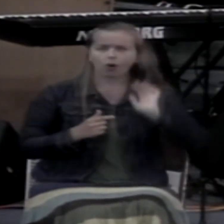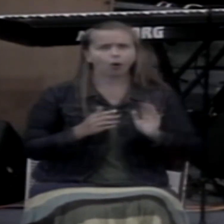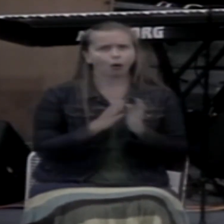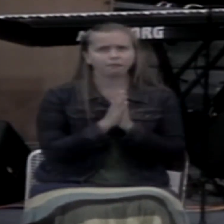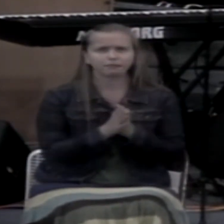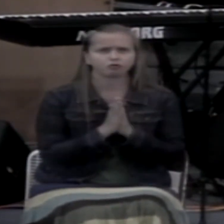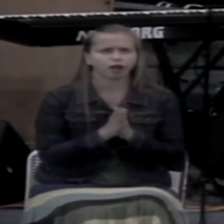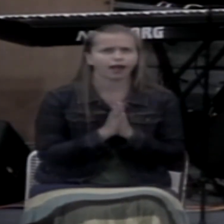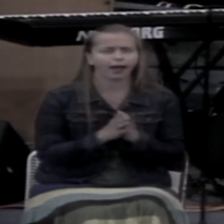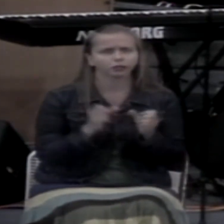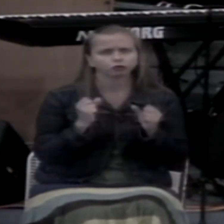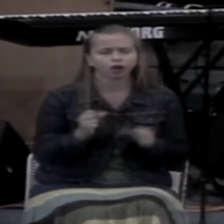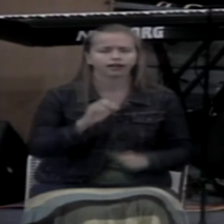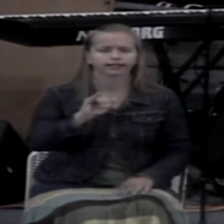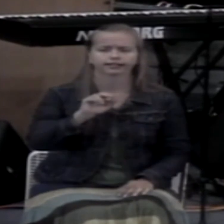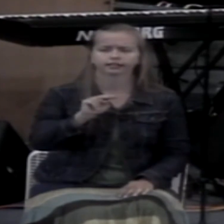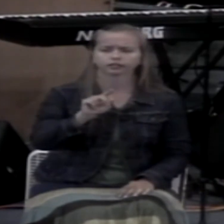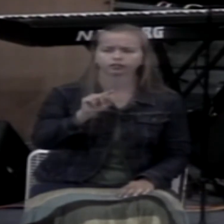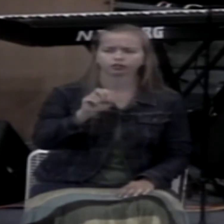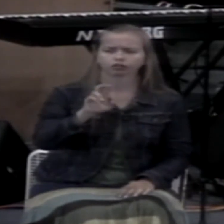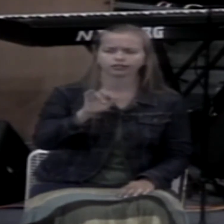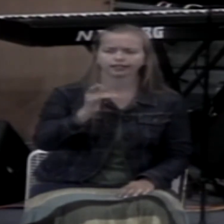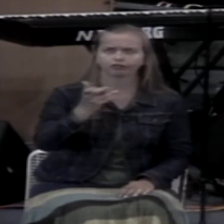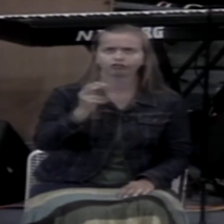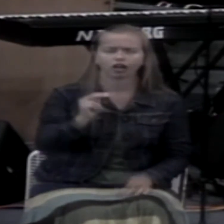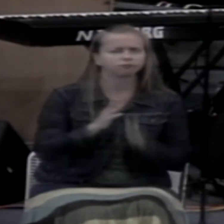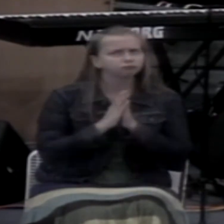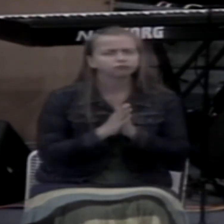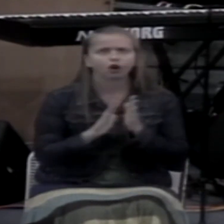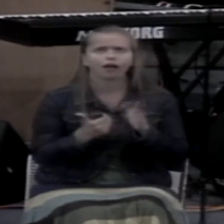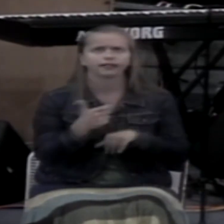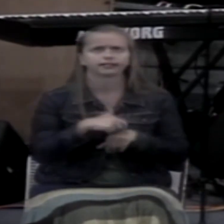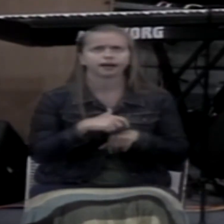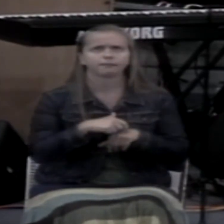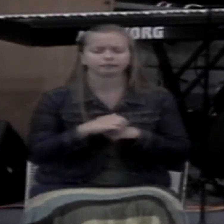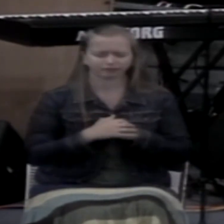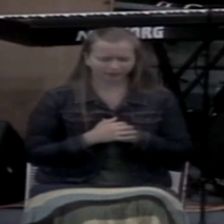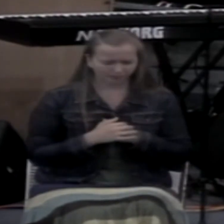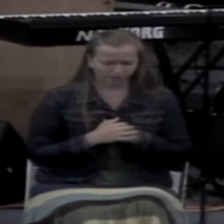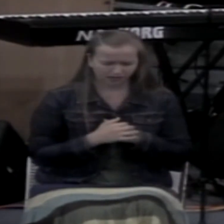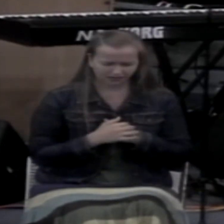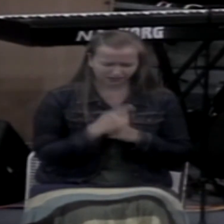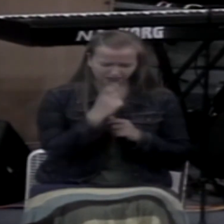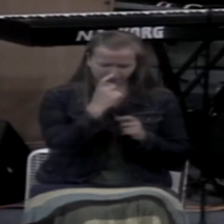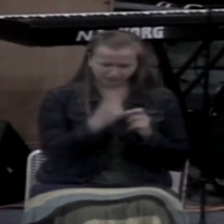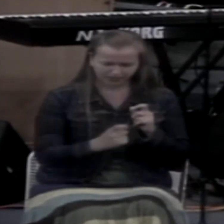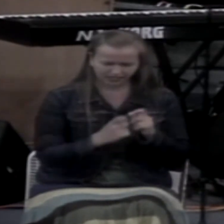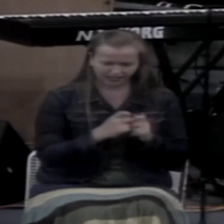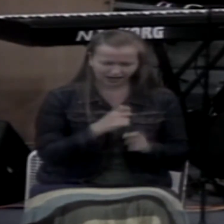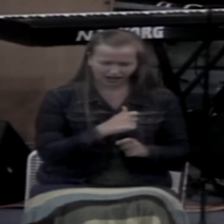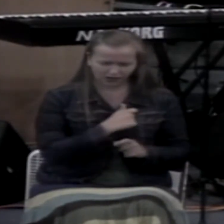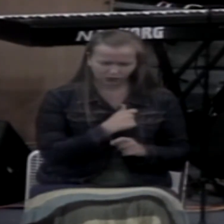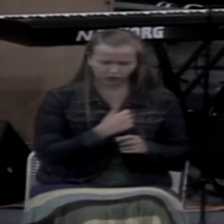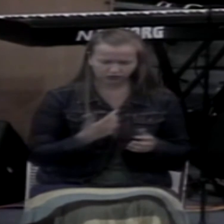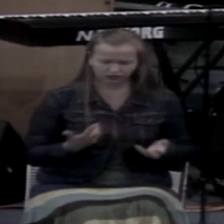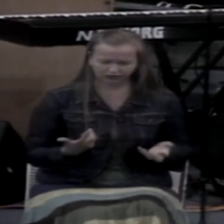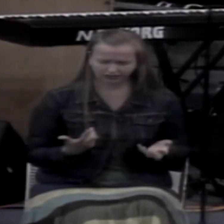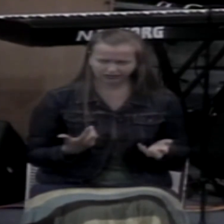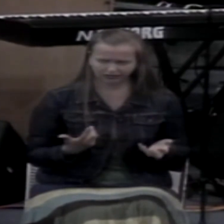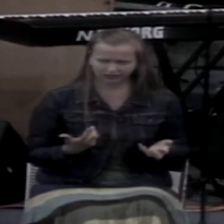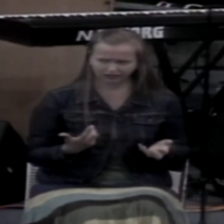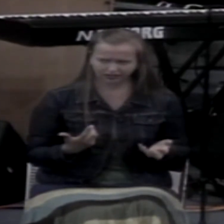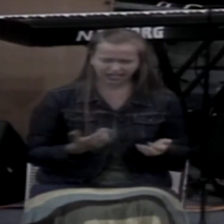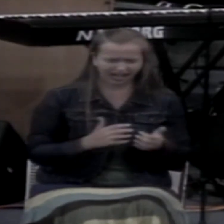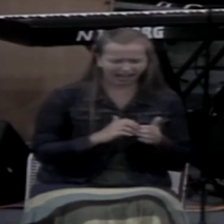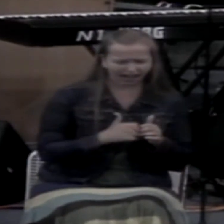You'd think that if you're doing that, you'd want to be an advocate of the people, to defend the people. And yet you're praying. No,